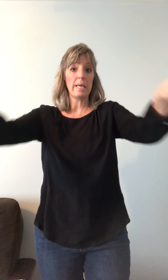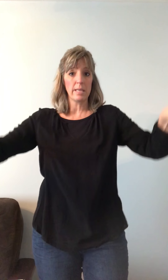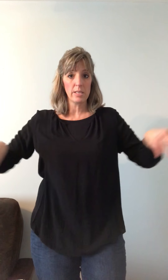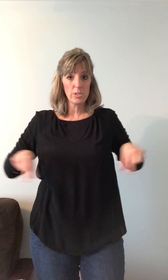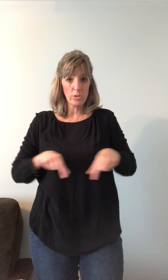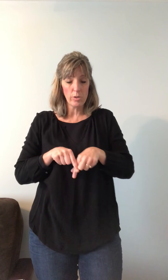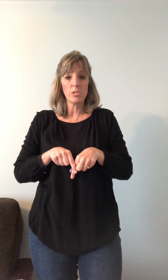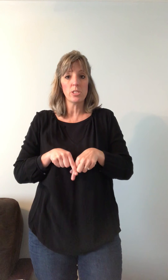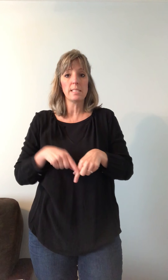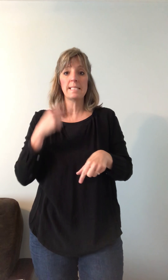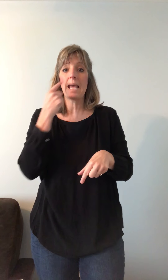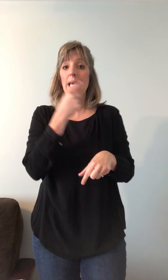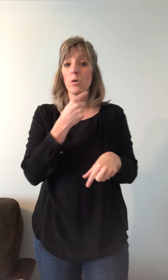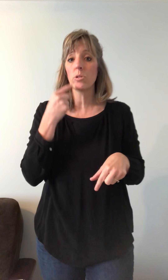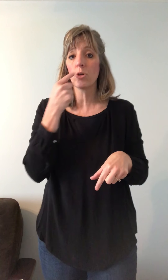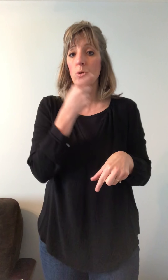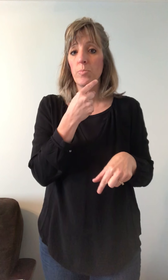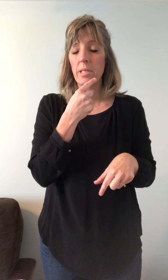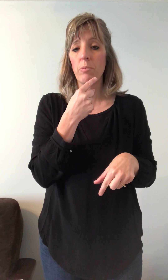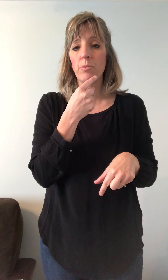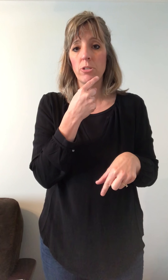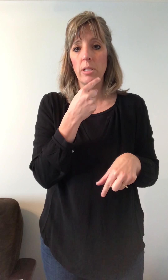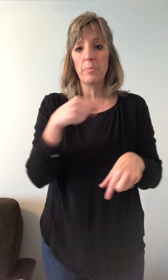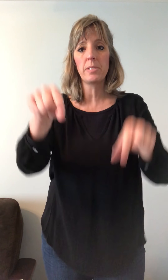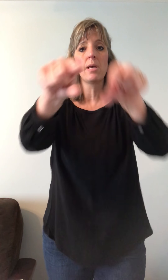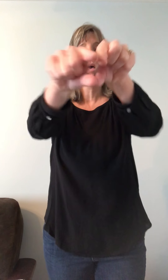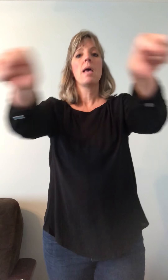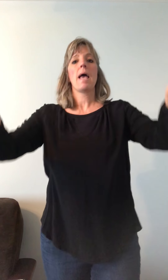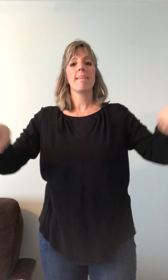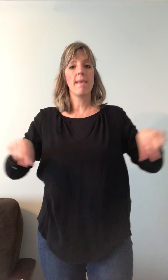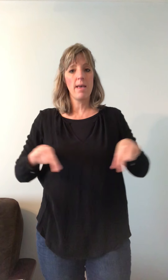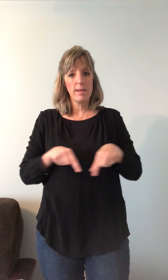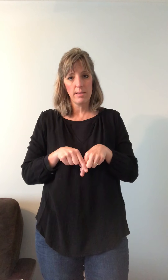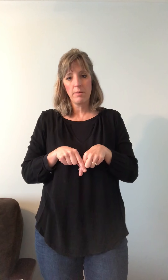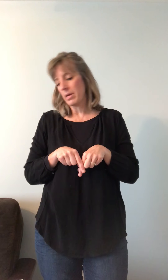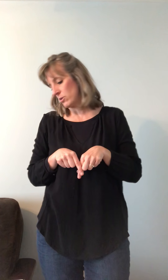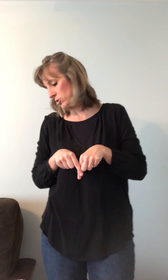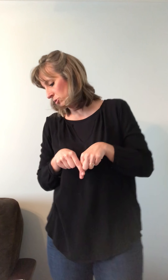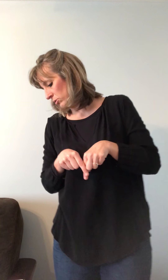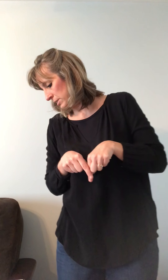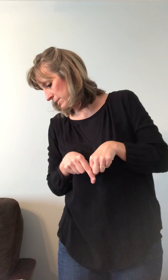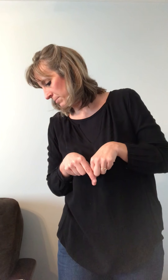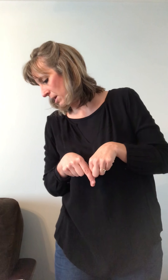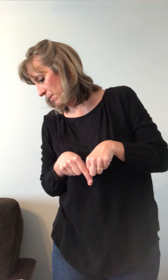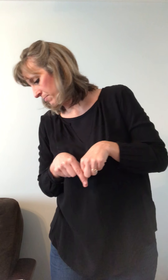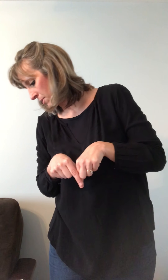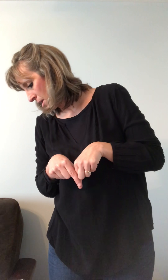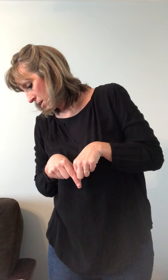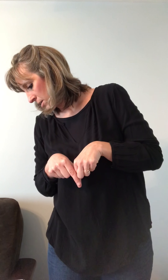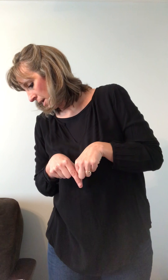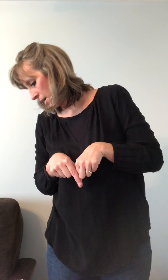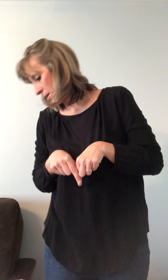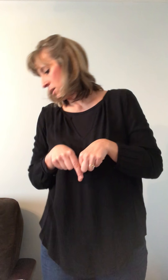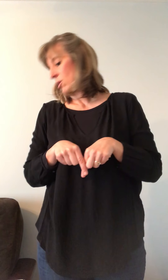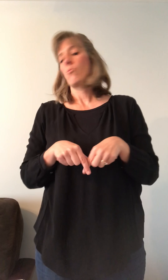big. So you would just say hula hoop, they will read your lips, and then make your circle at the same time. Okay?